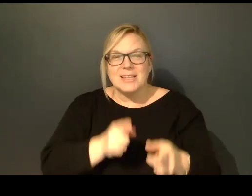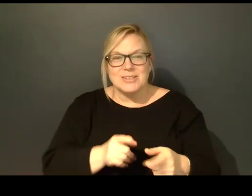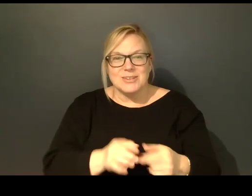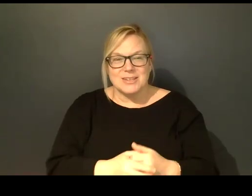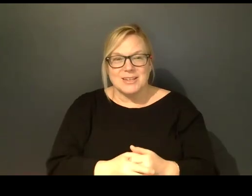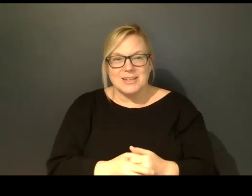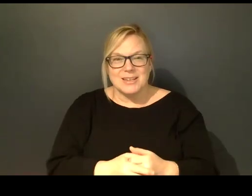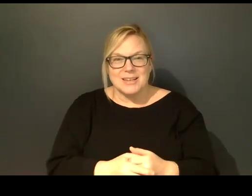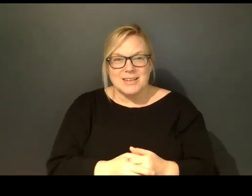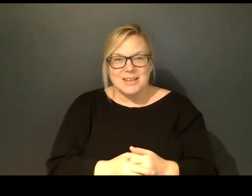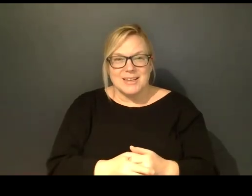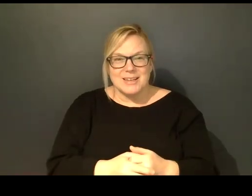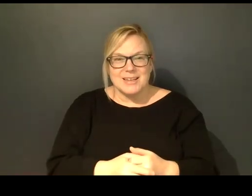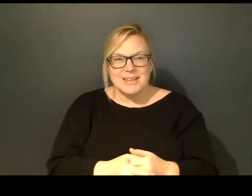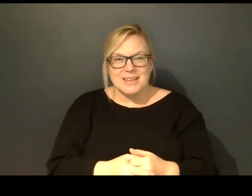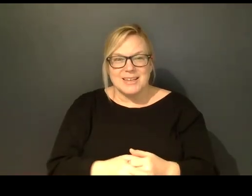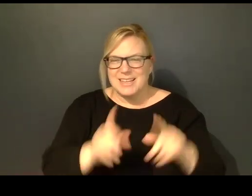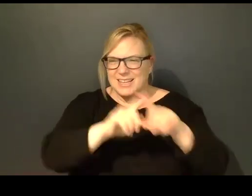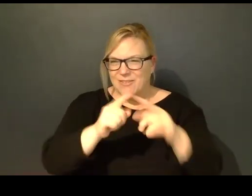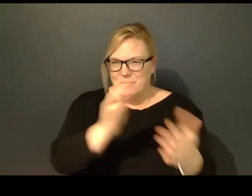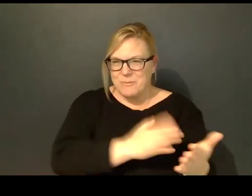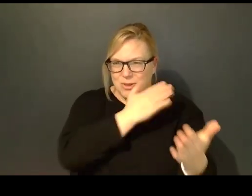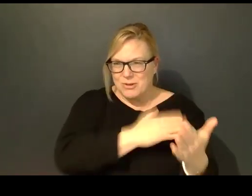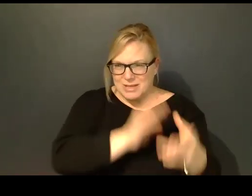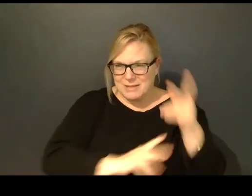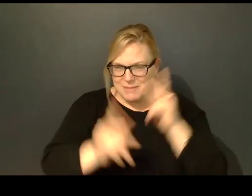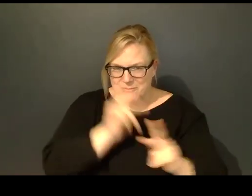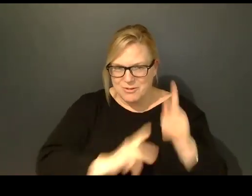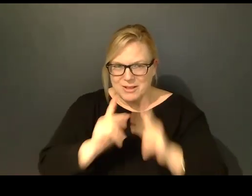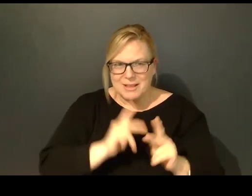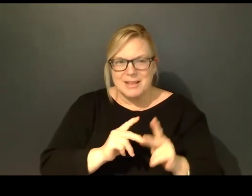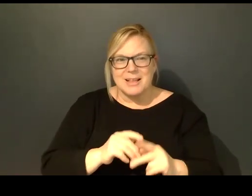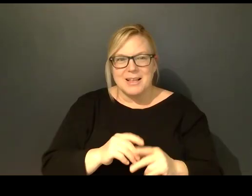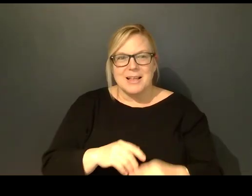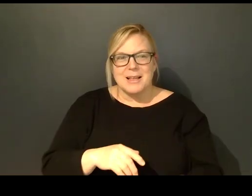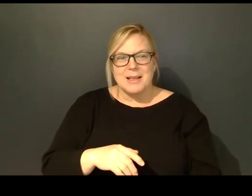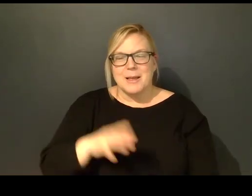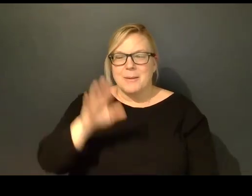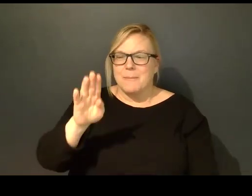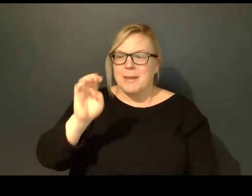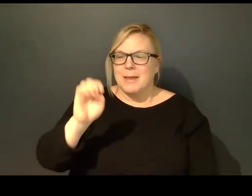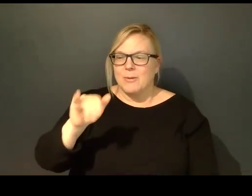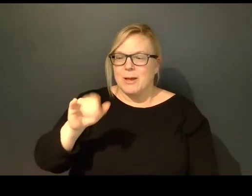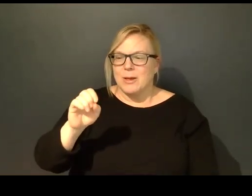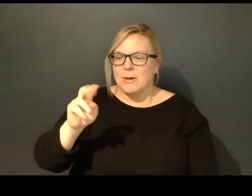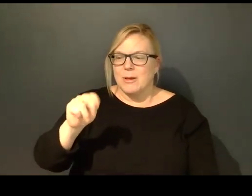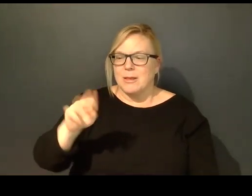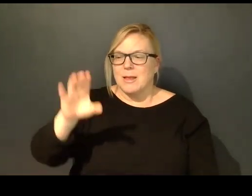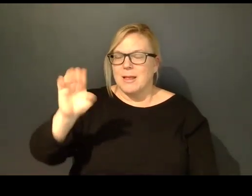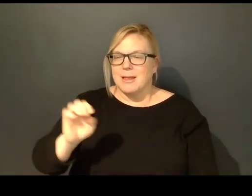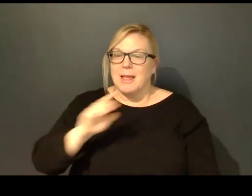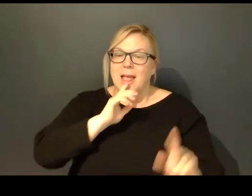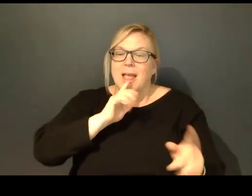clearly a Swiftie, but that's okay. No, not Swiftie either. But okay, so then you have a live human being.